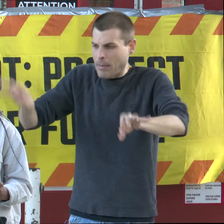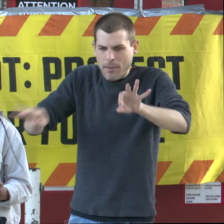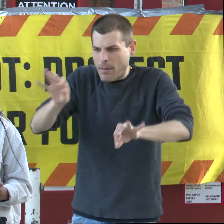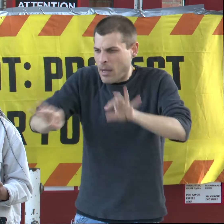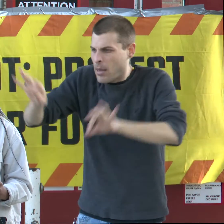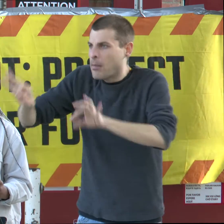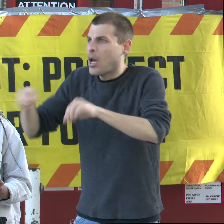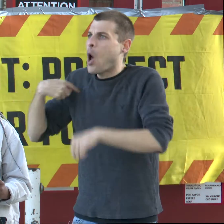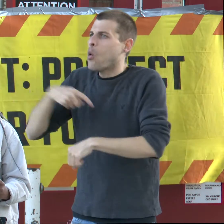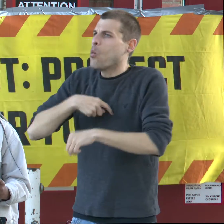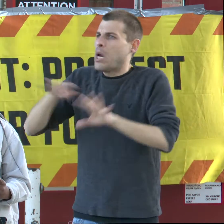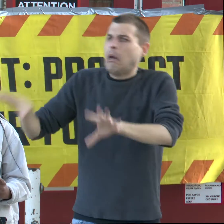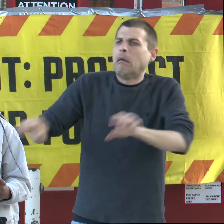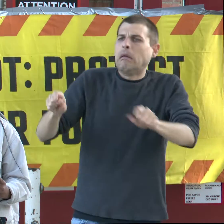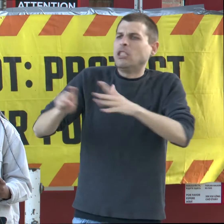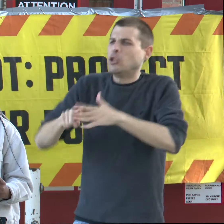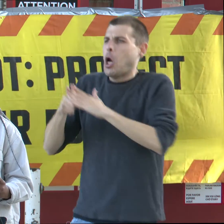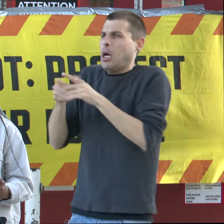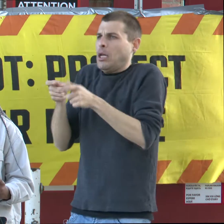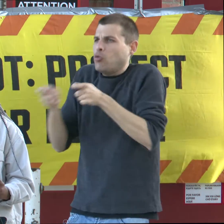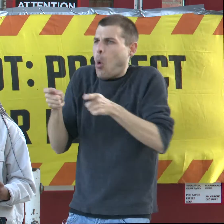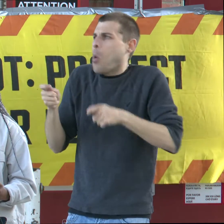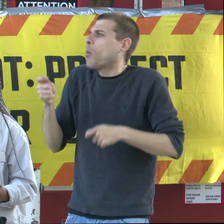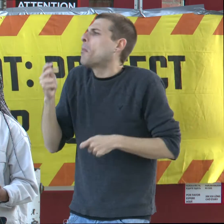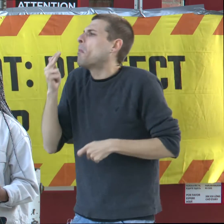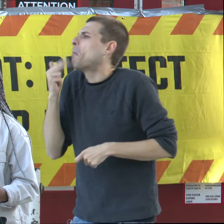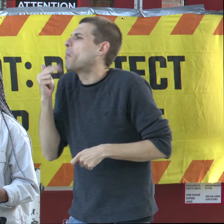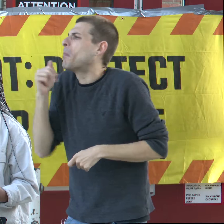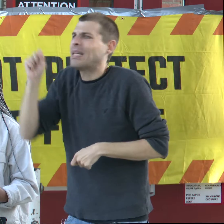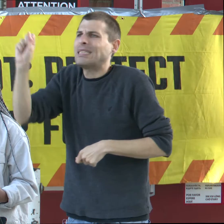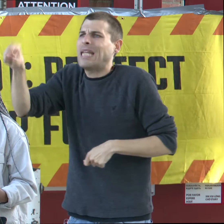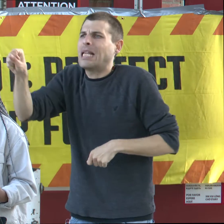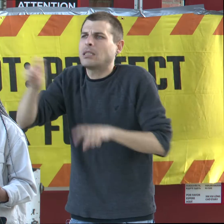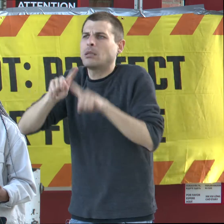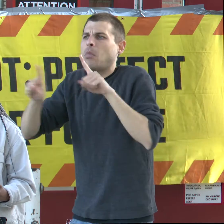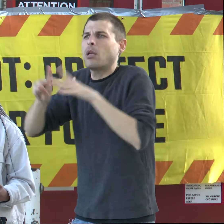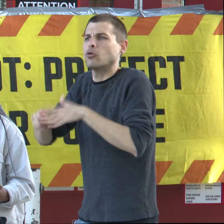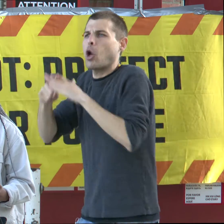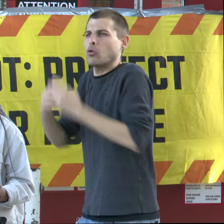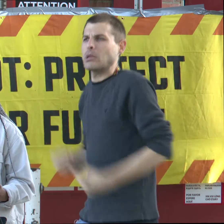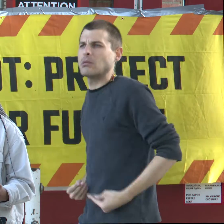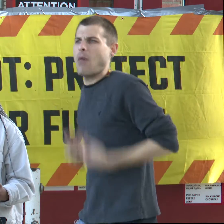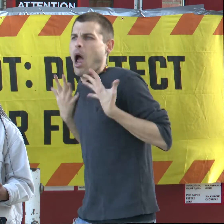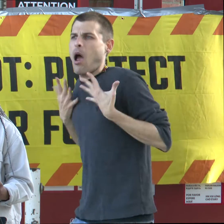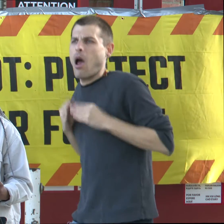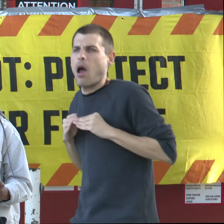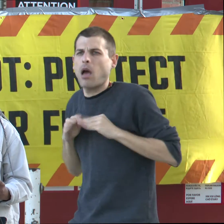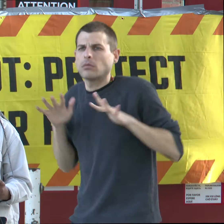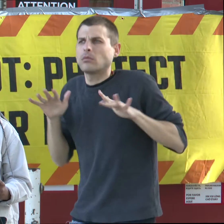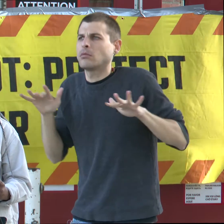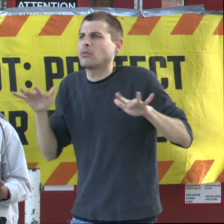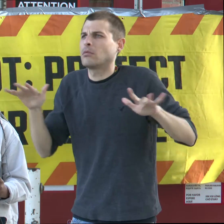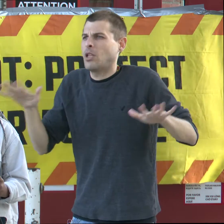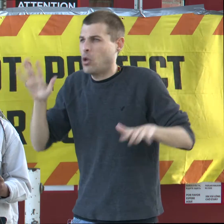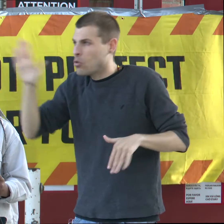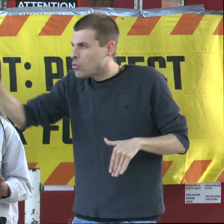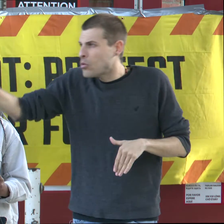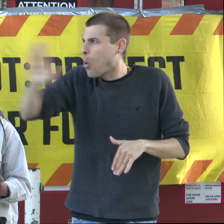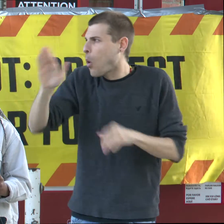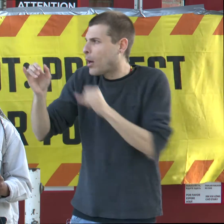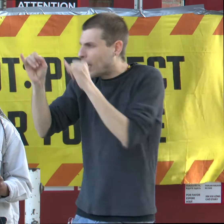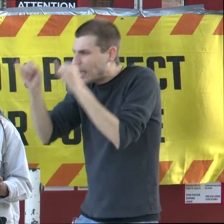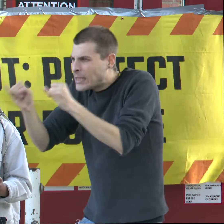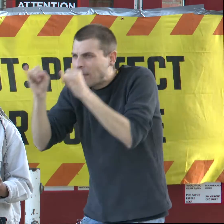of control over this overwhelming crisis, but it also inspires everyone around you to start taking action and that their individual actions